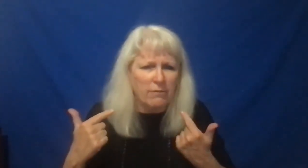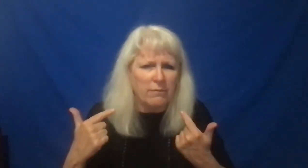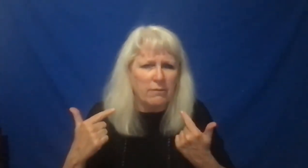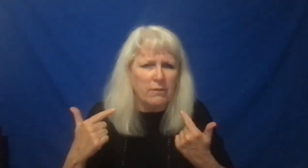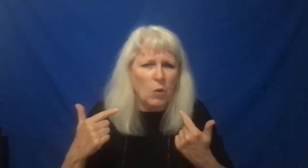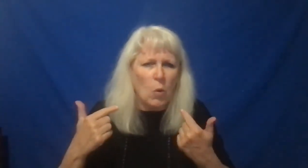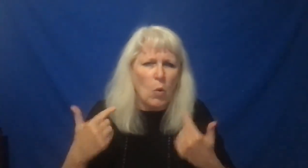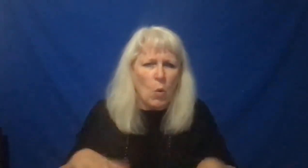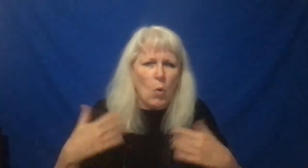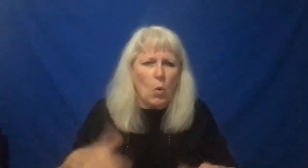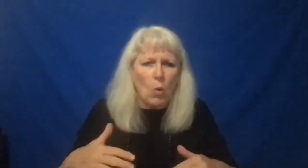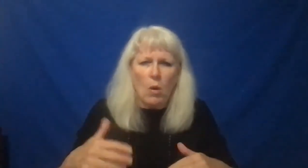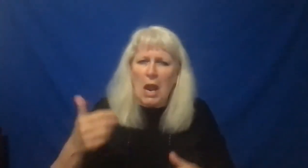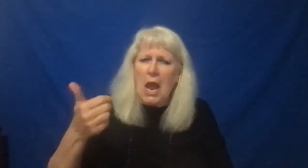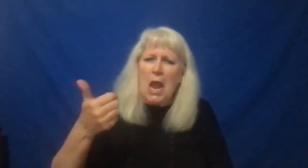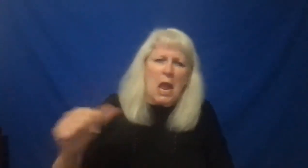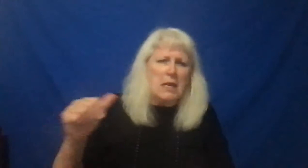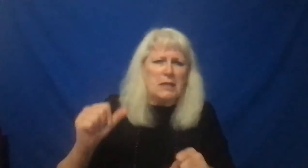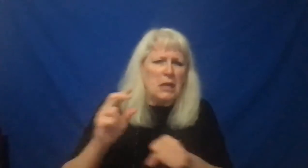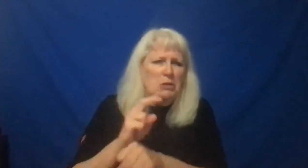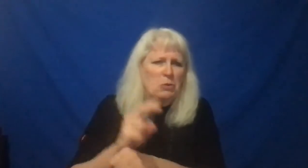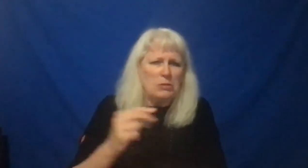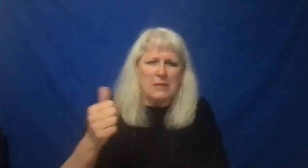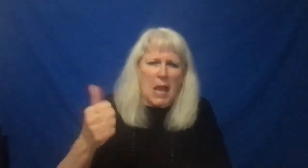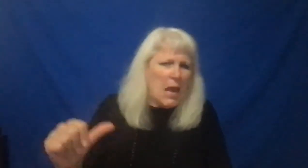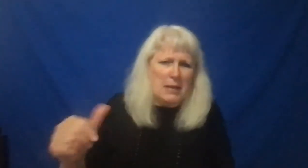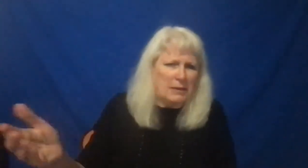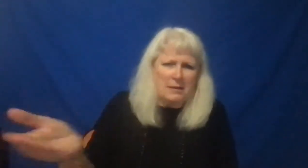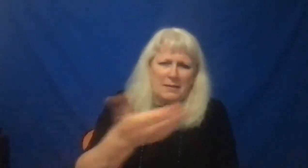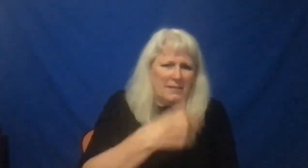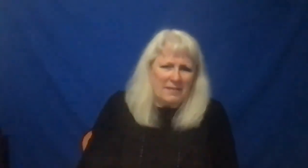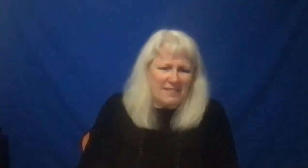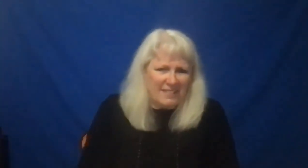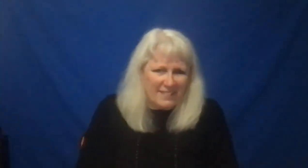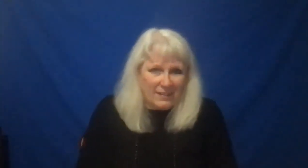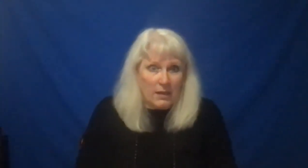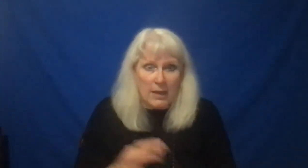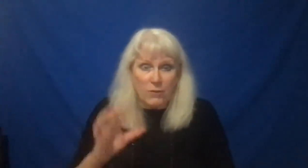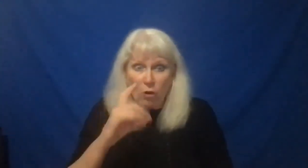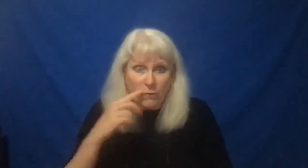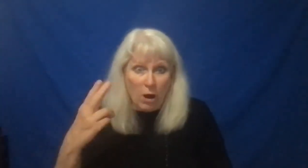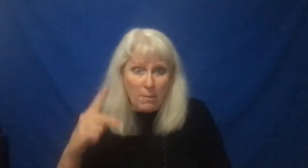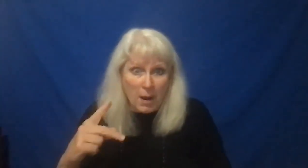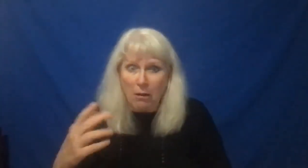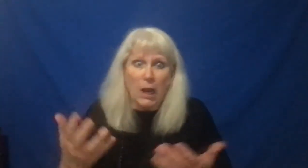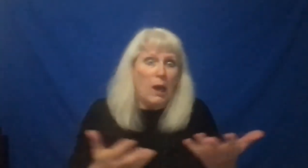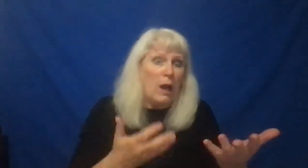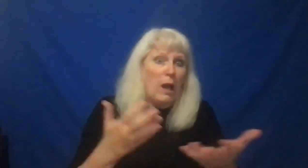for all of us that really are searching for a higher power in our life. They're for all of